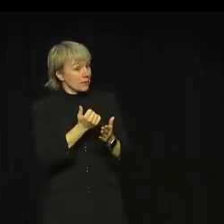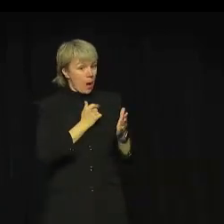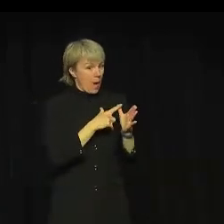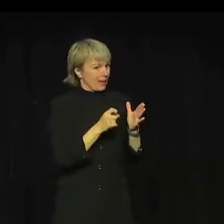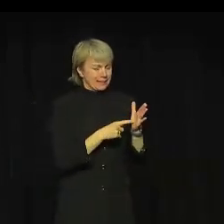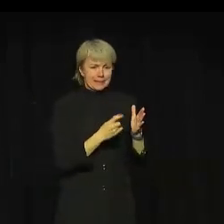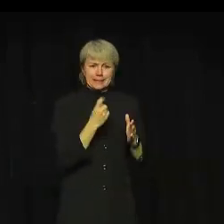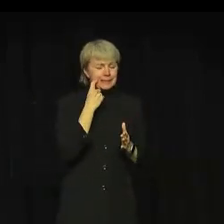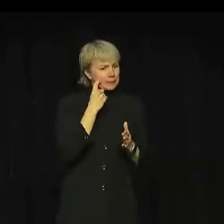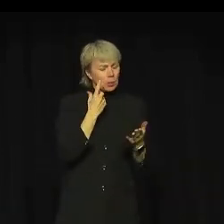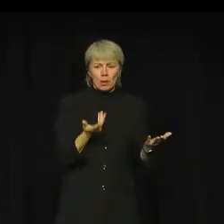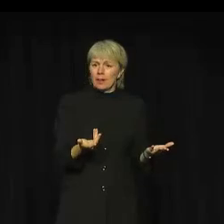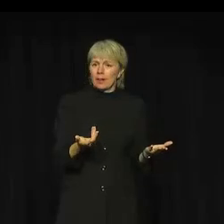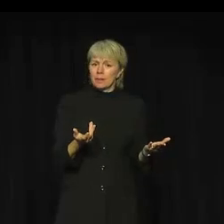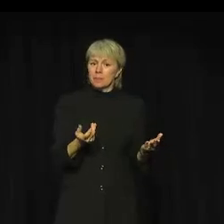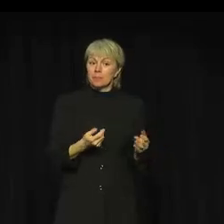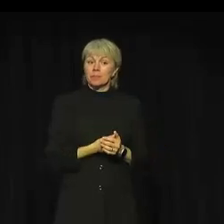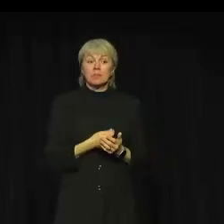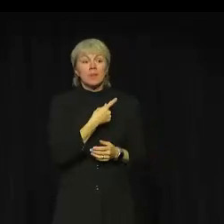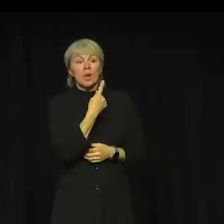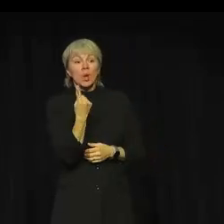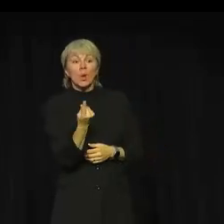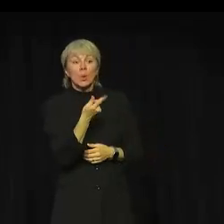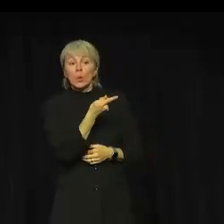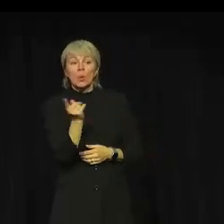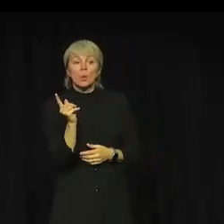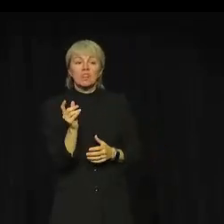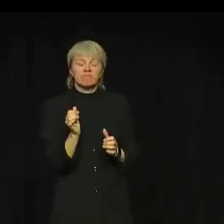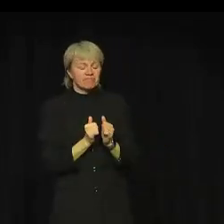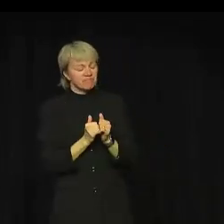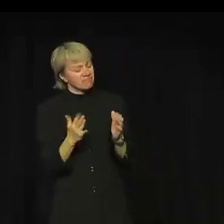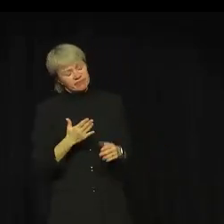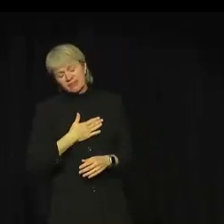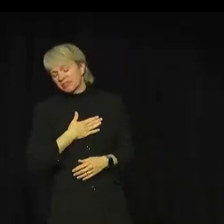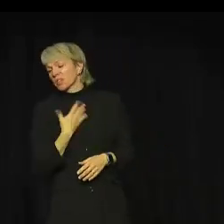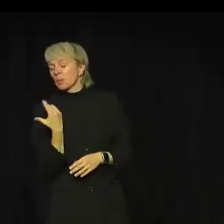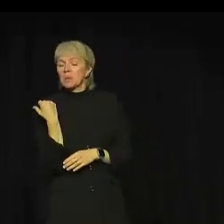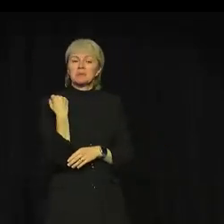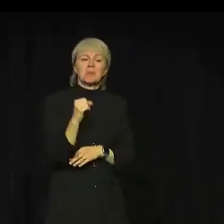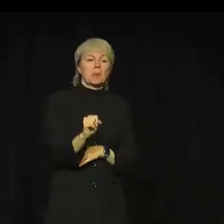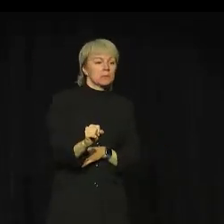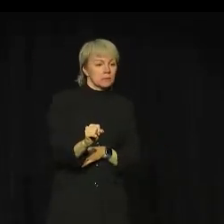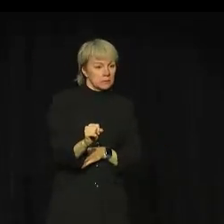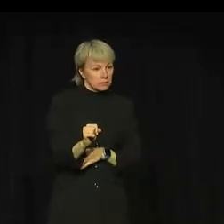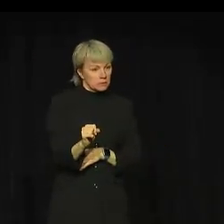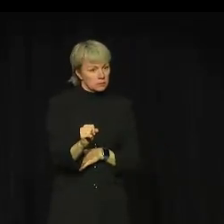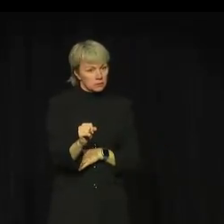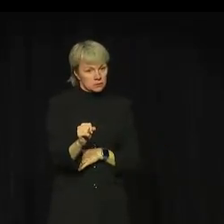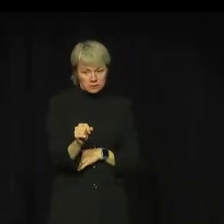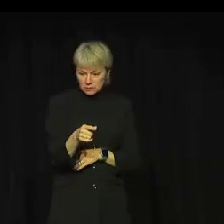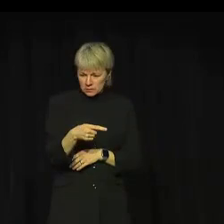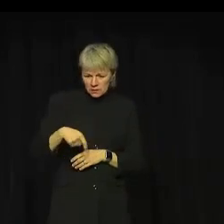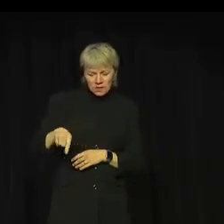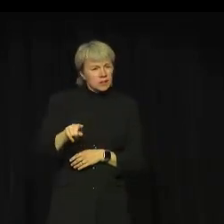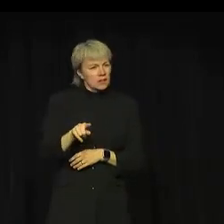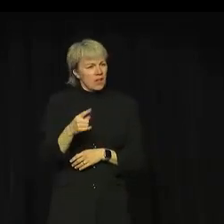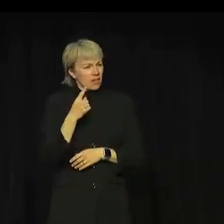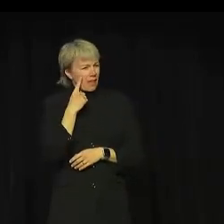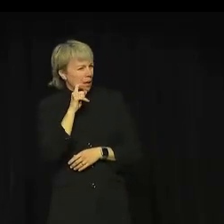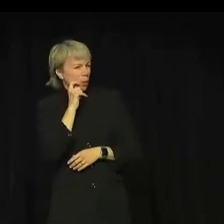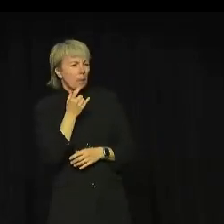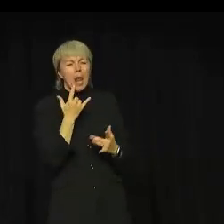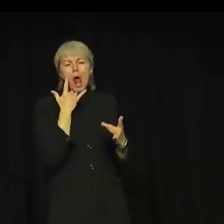For the naysayers, it has not been the lawyer's field day or picnic that you hear people warn of in